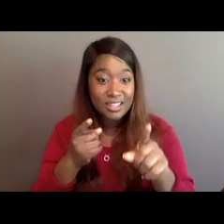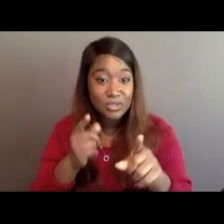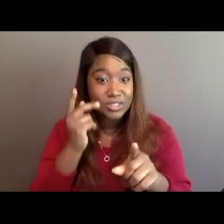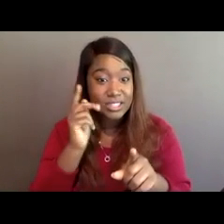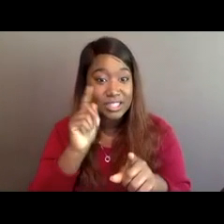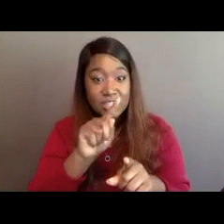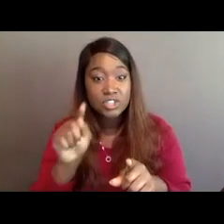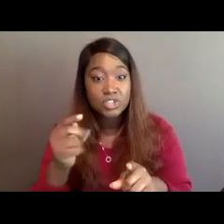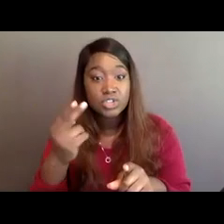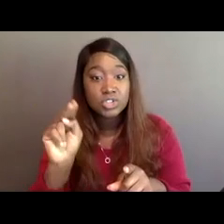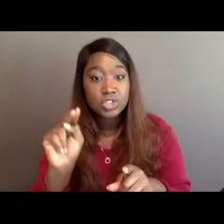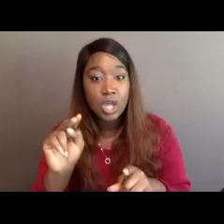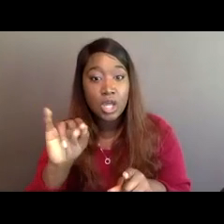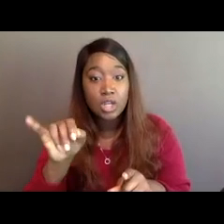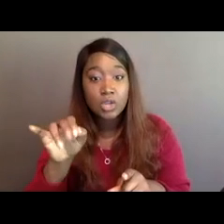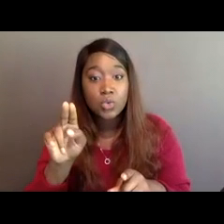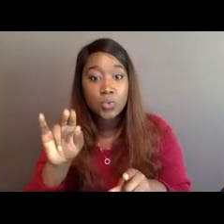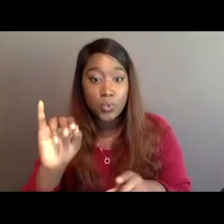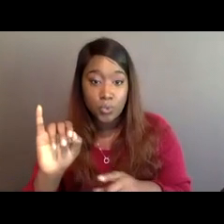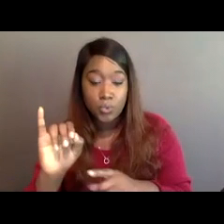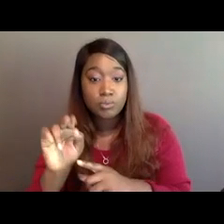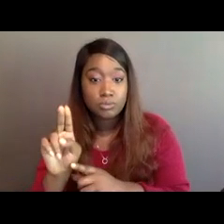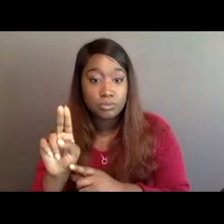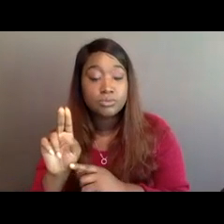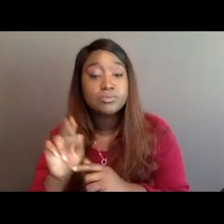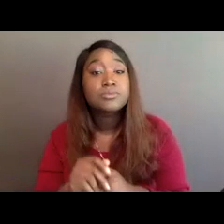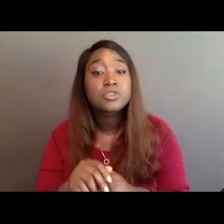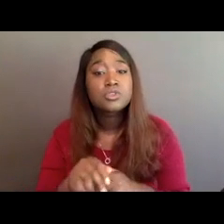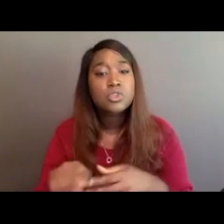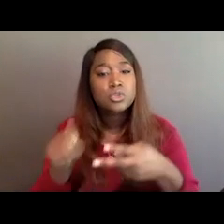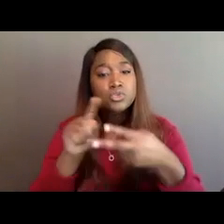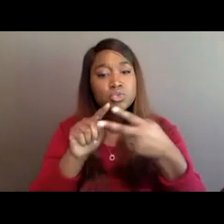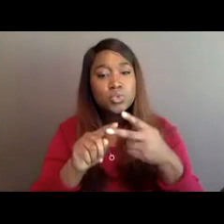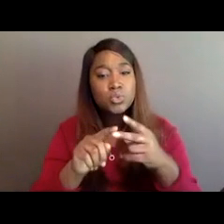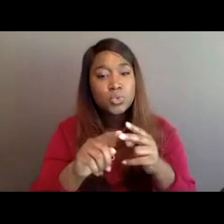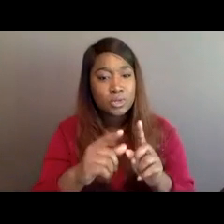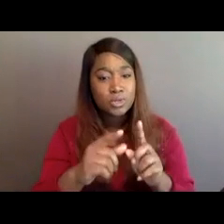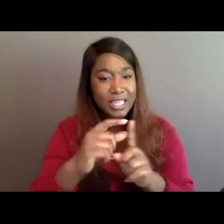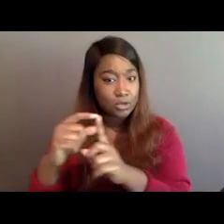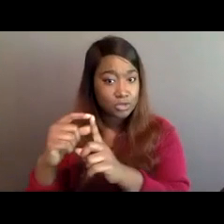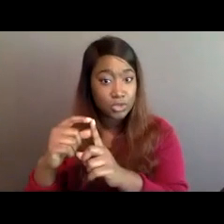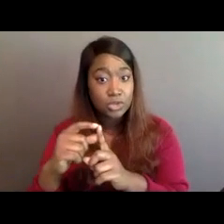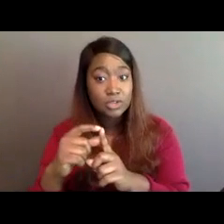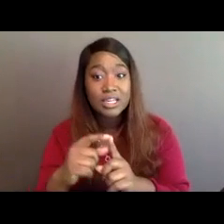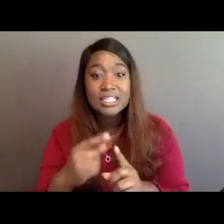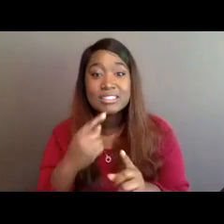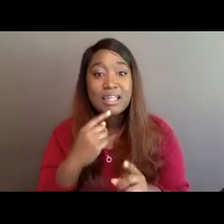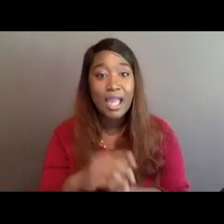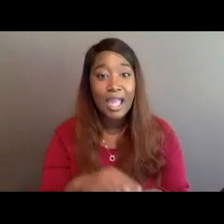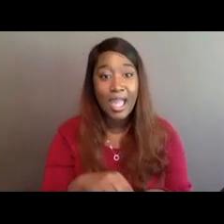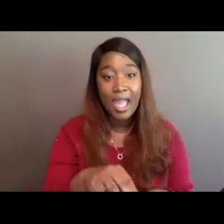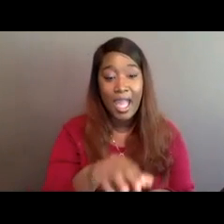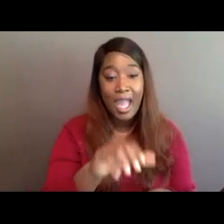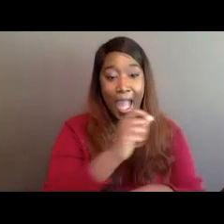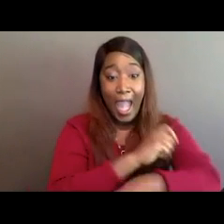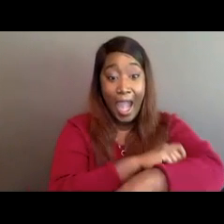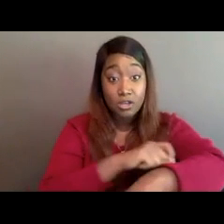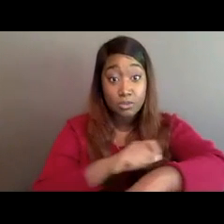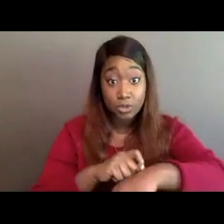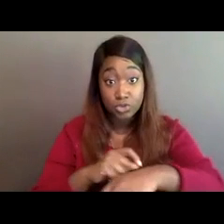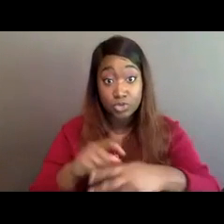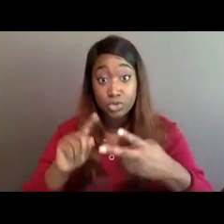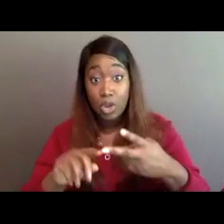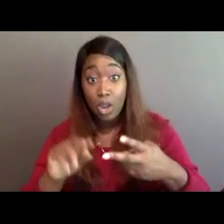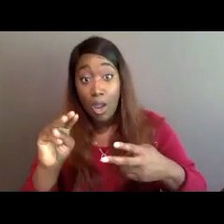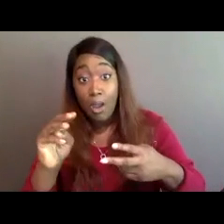right? These two Chinese characters is like saying acupuncture, moxibustion, all in one breath. A lot more syllables or less syllables